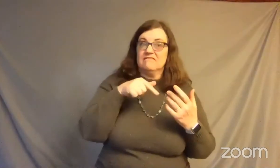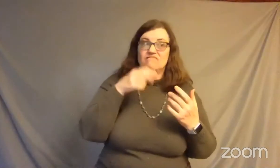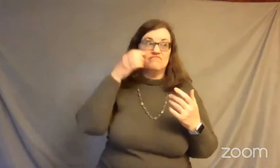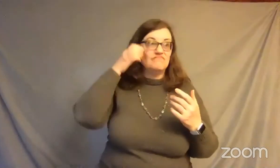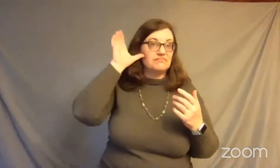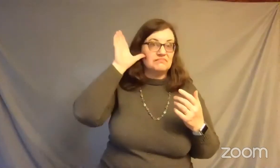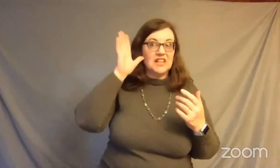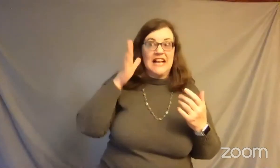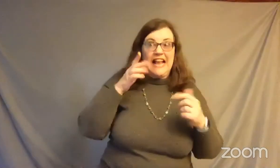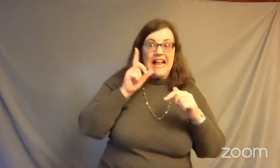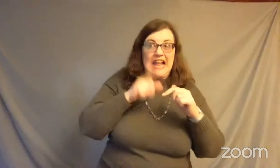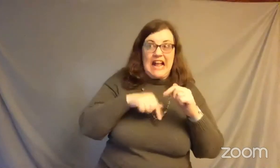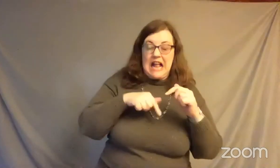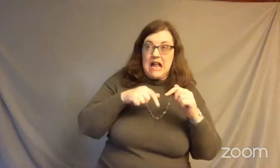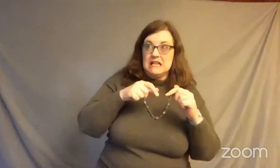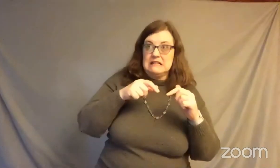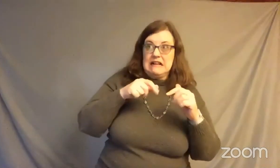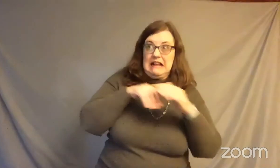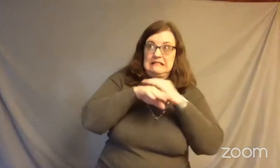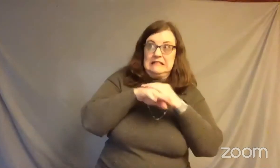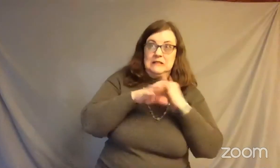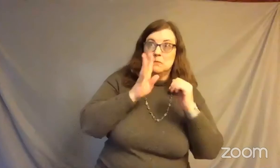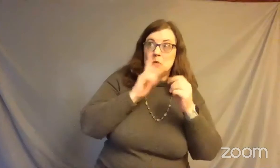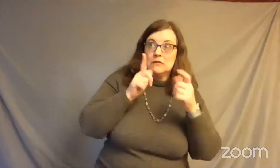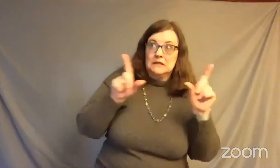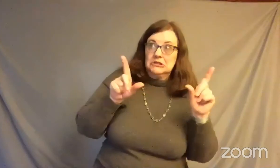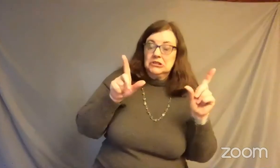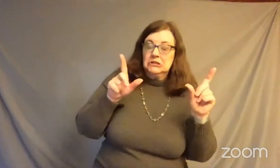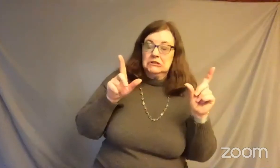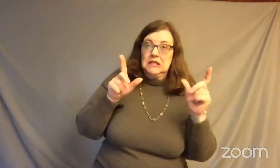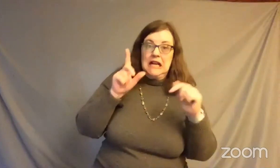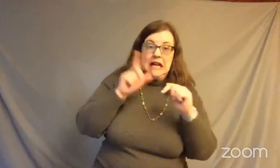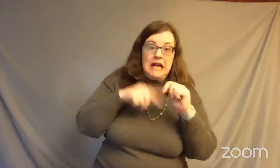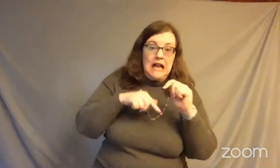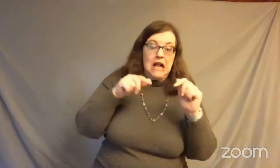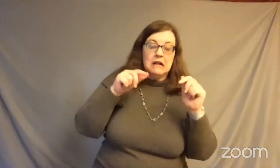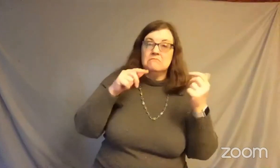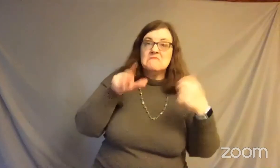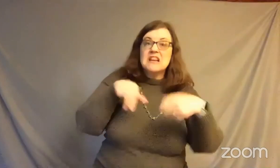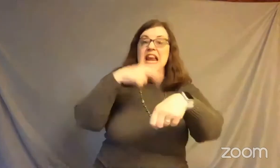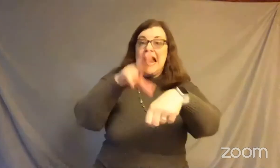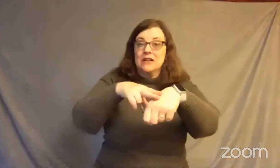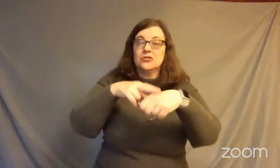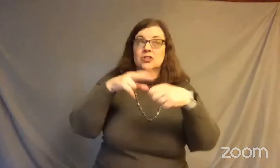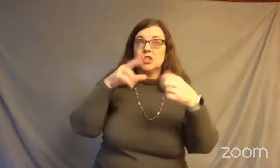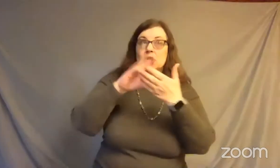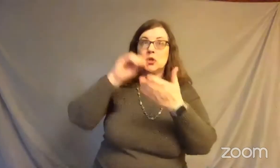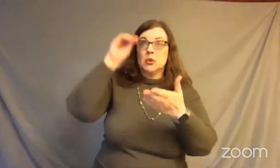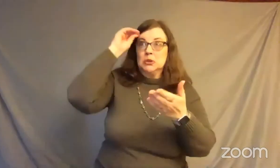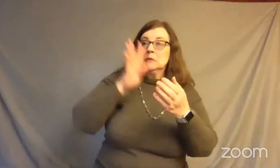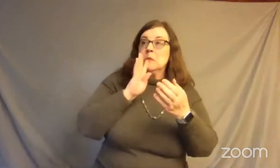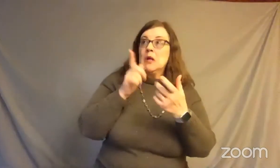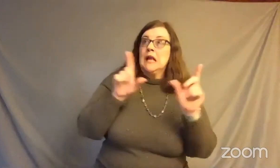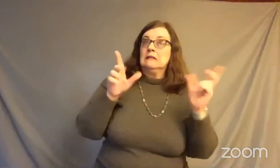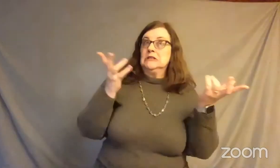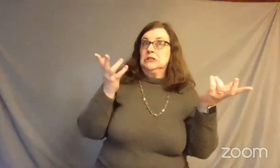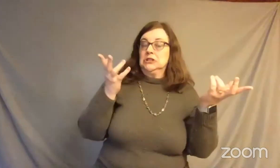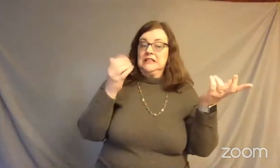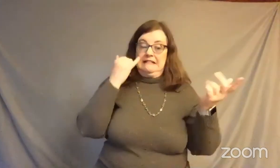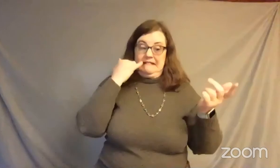For children who are born into situations where they do not have access to spoken languages because